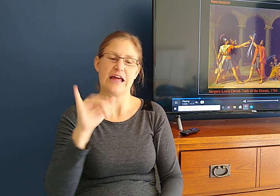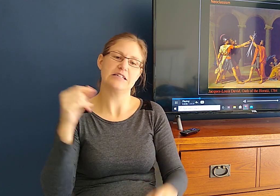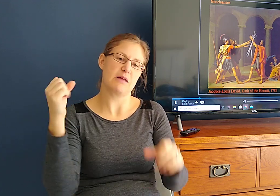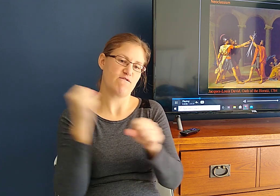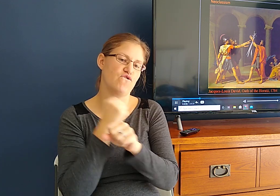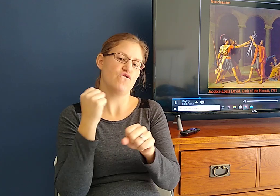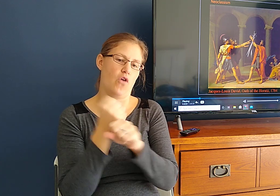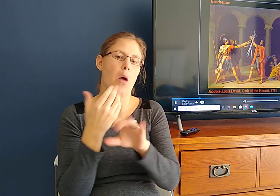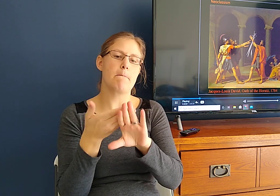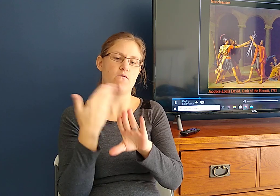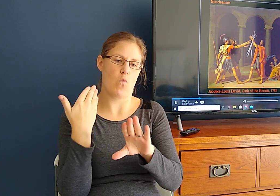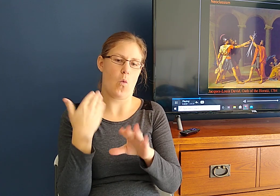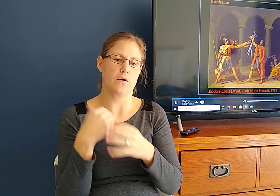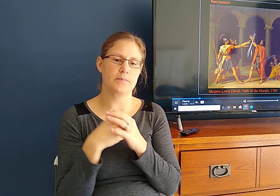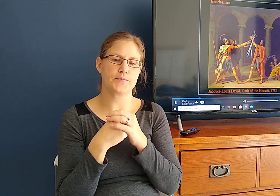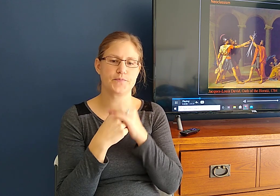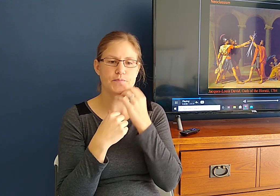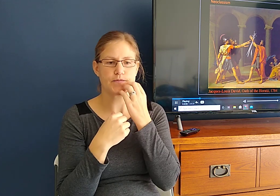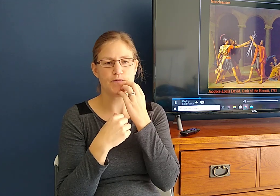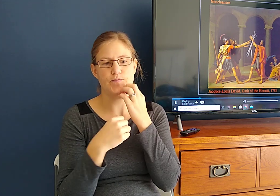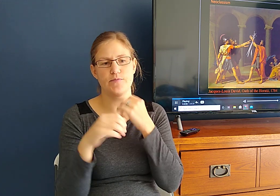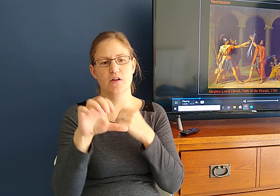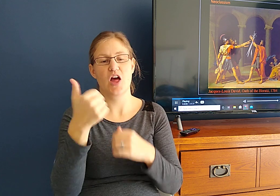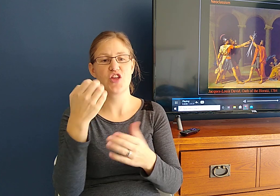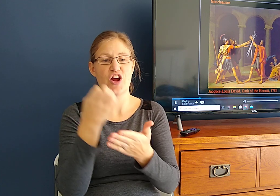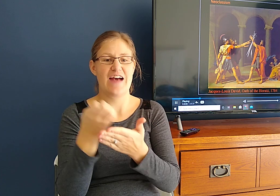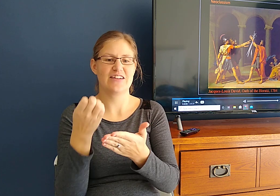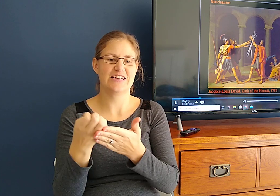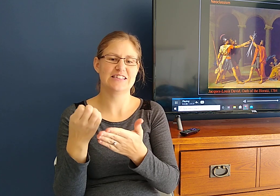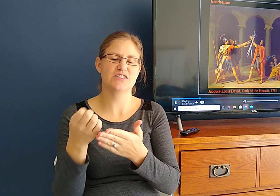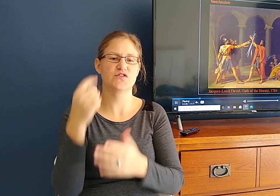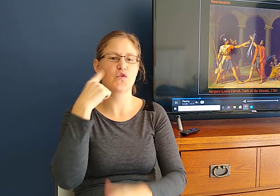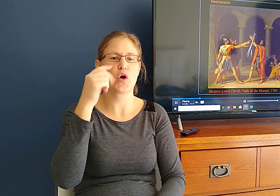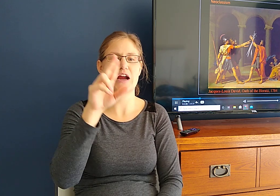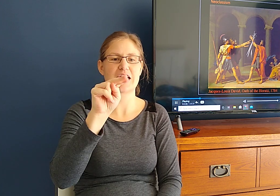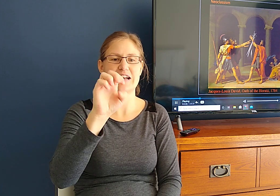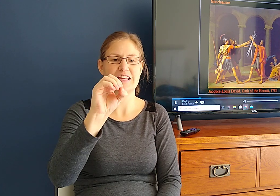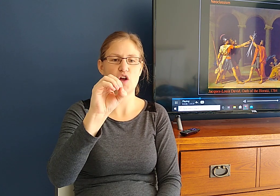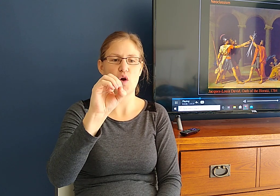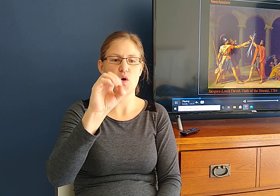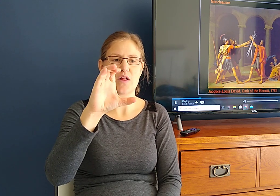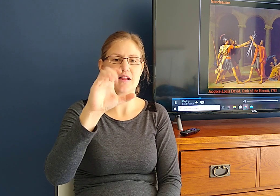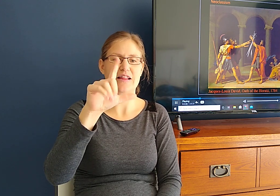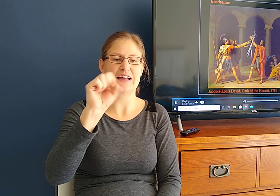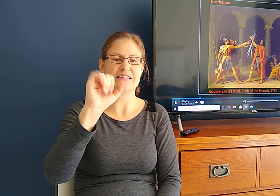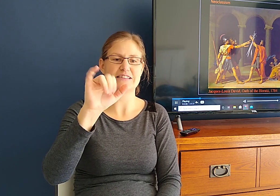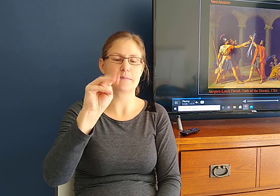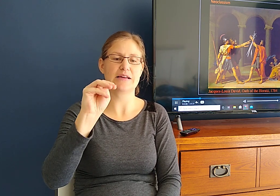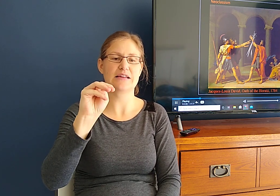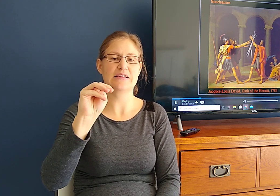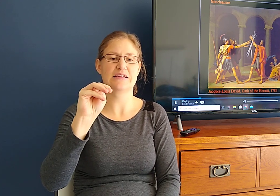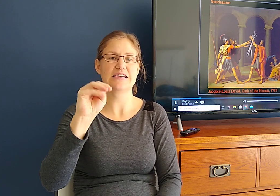before. Another evidence of neoclassicism is in this triangular geometric structure of